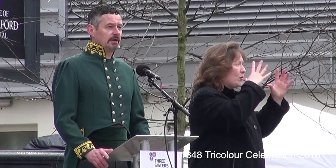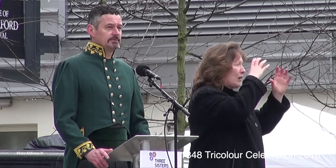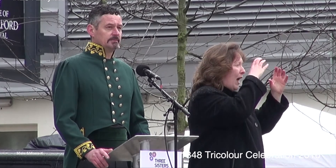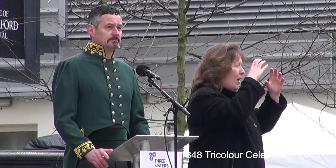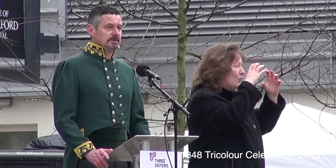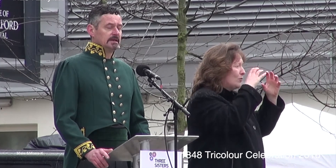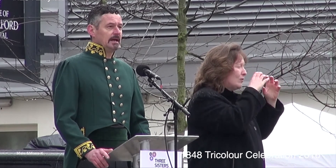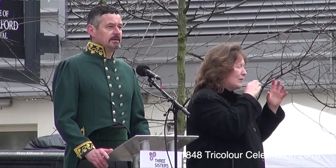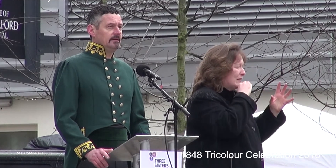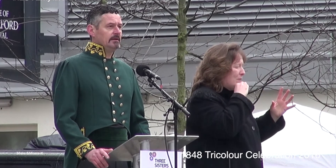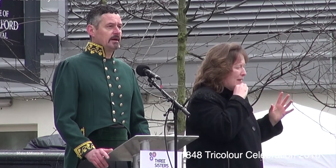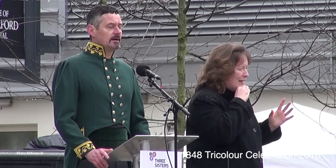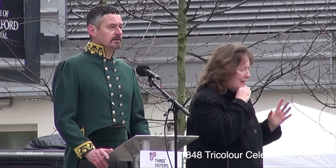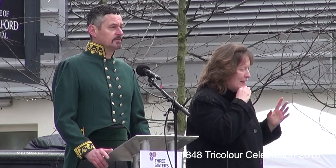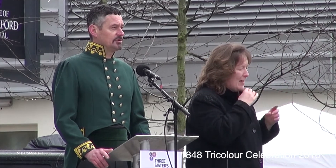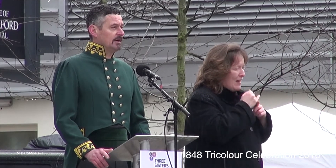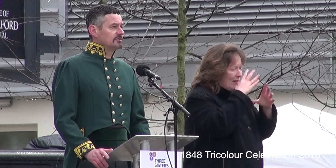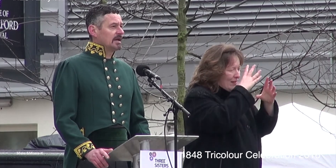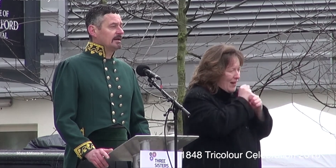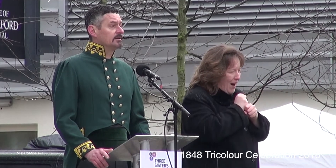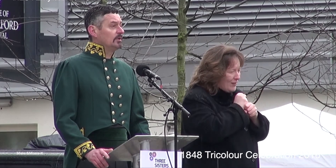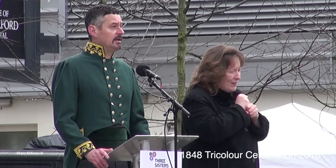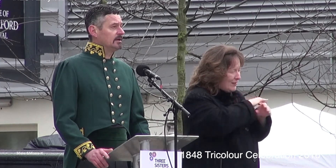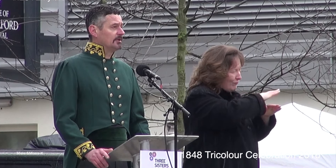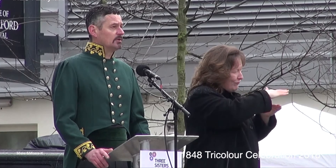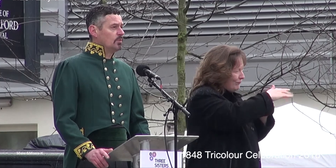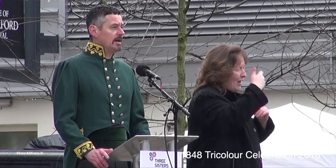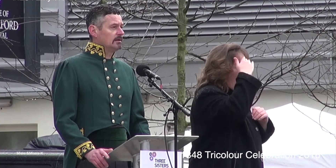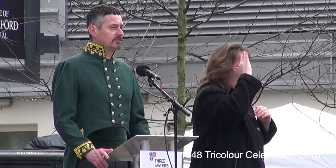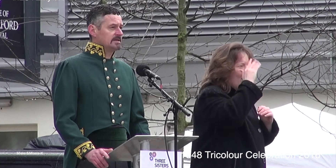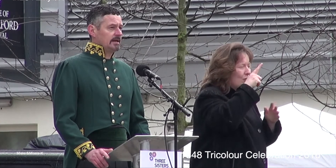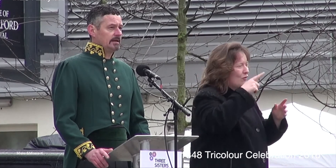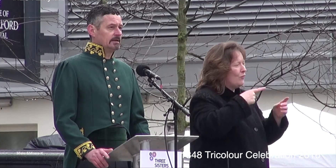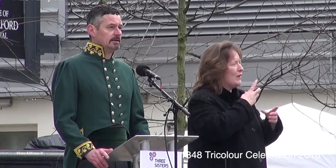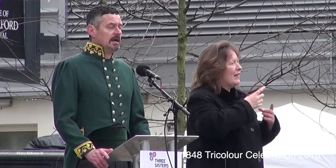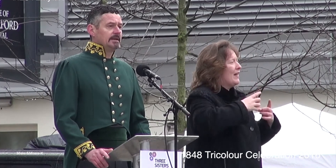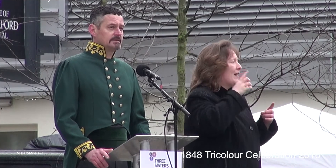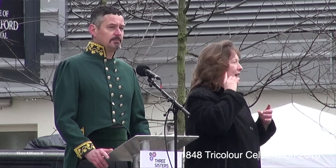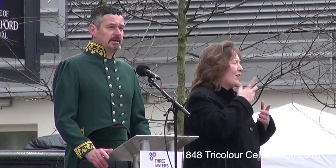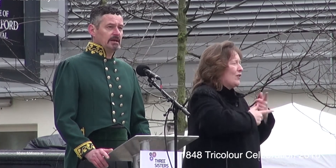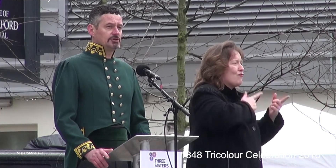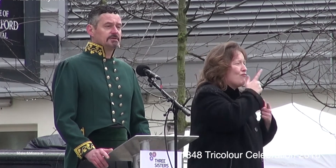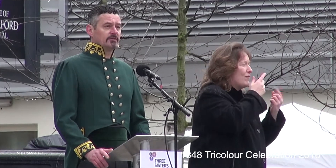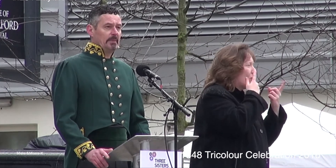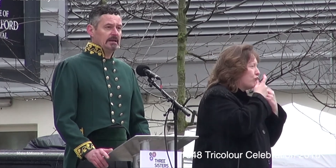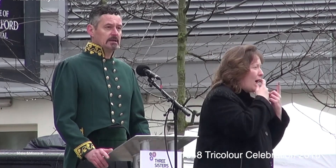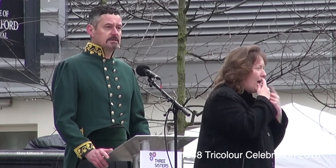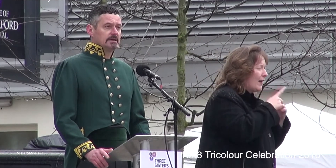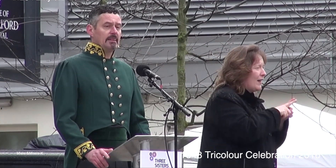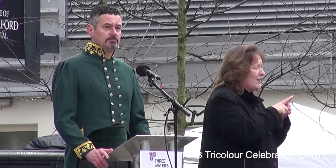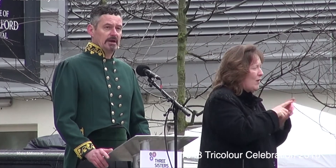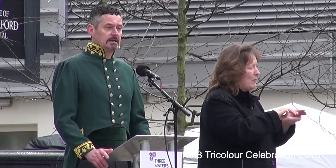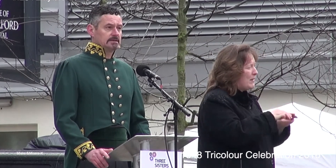thickened round them, and in the darkness which covers the land, we hear but the wail of the dying and the supplications of the